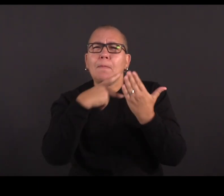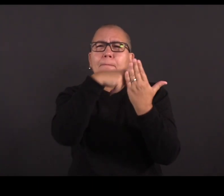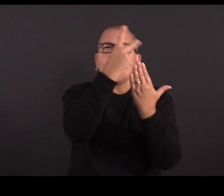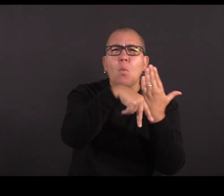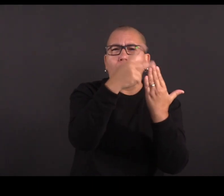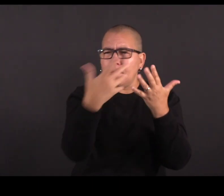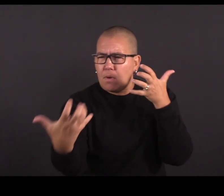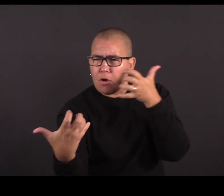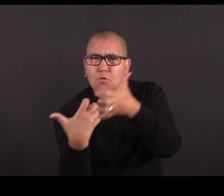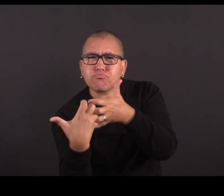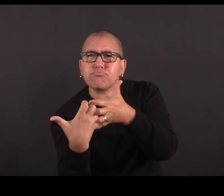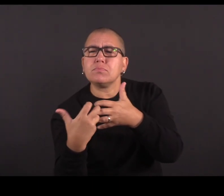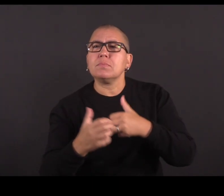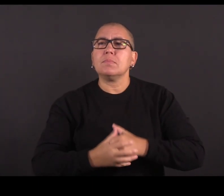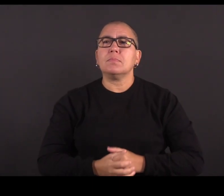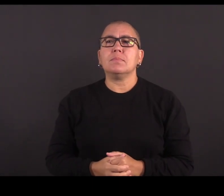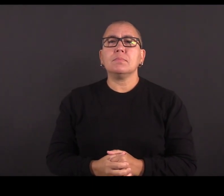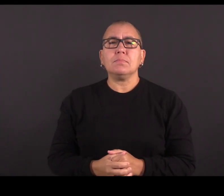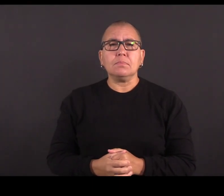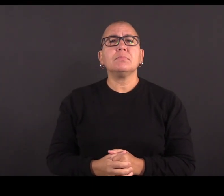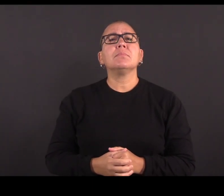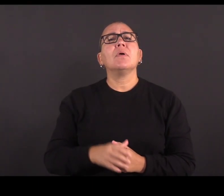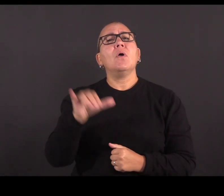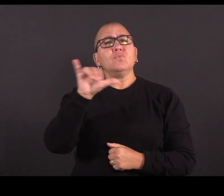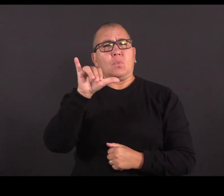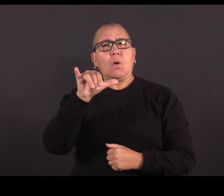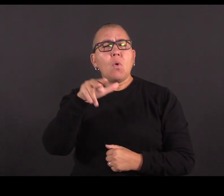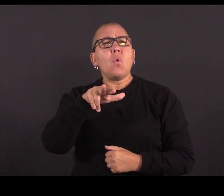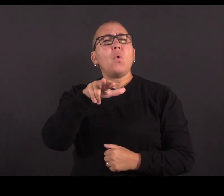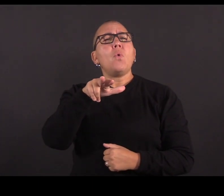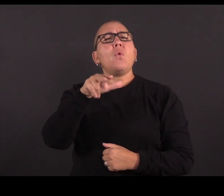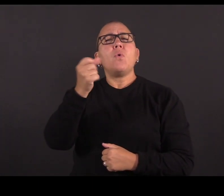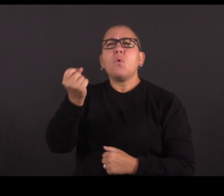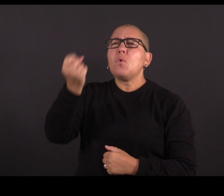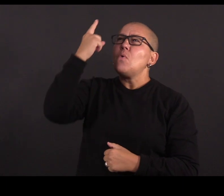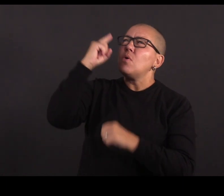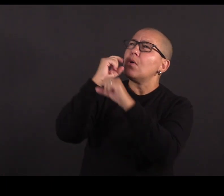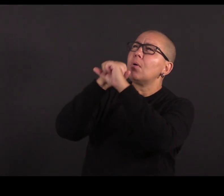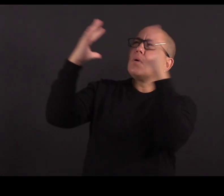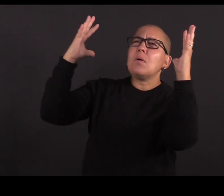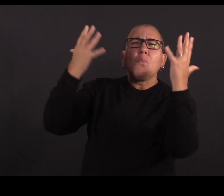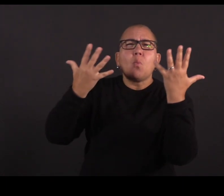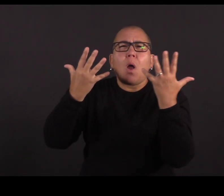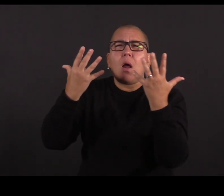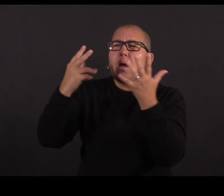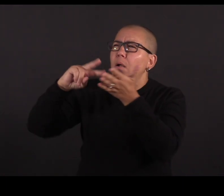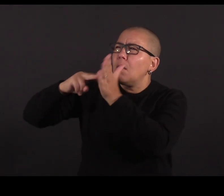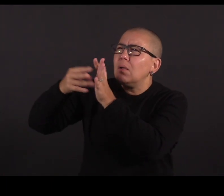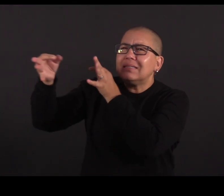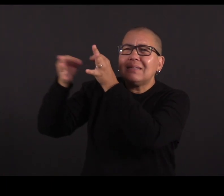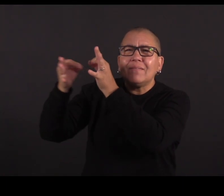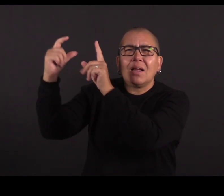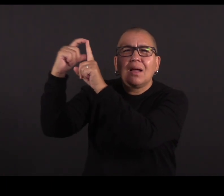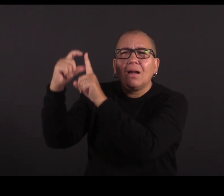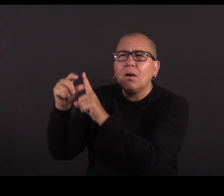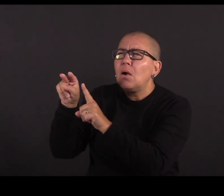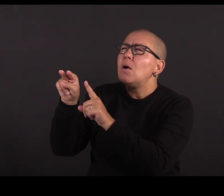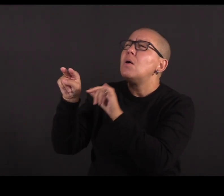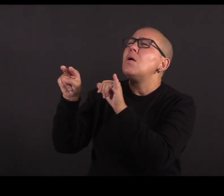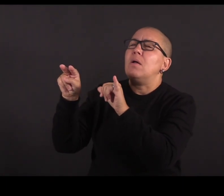and familiarize you with concepts and terminology that we will use throughout this series.